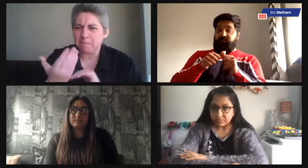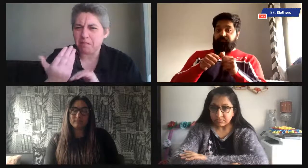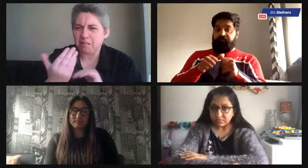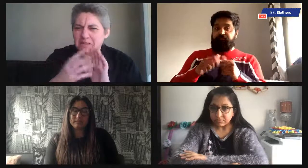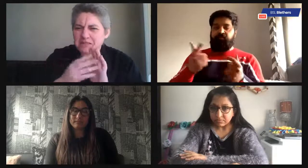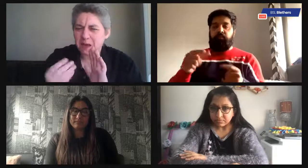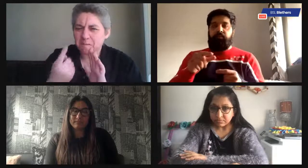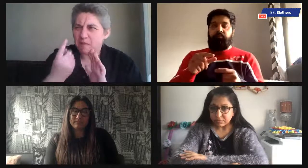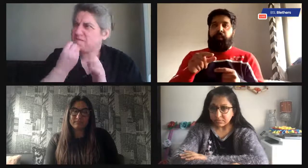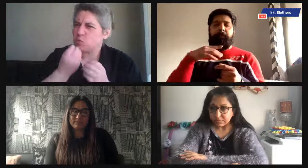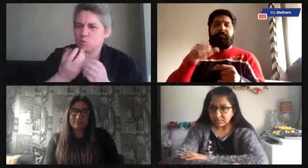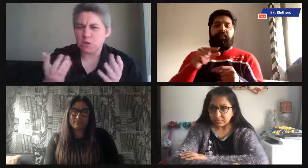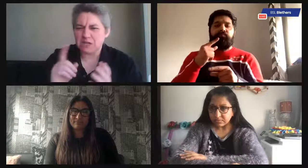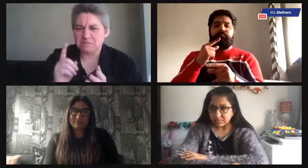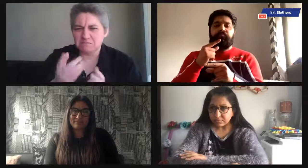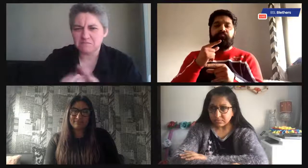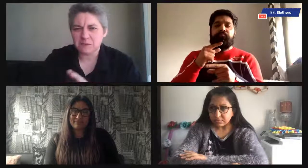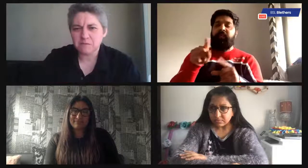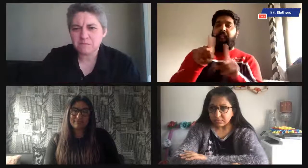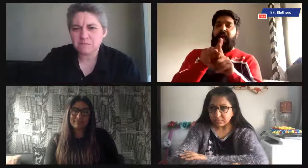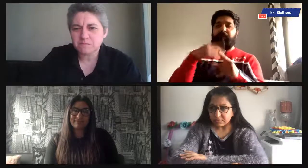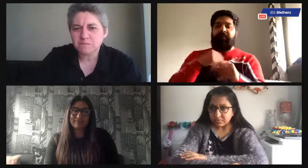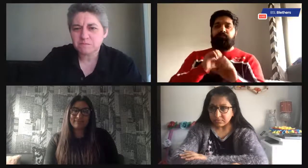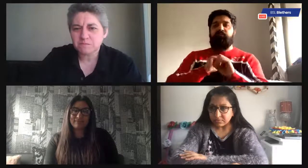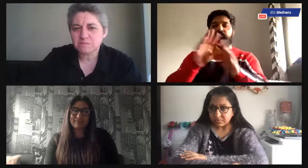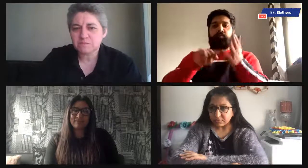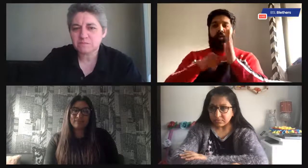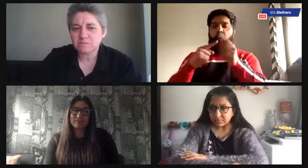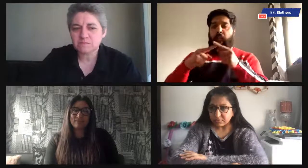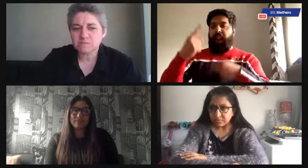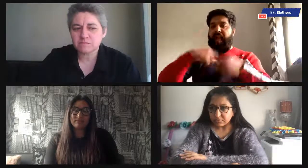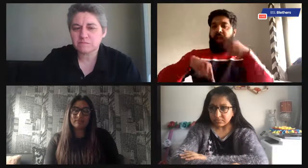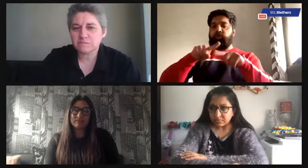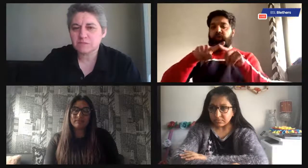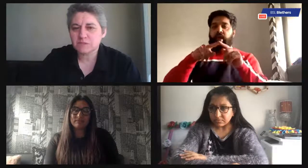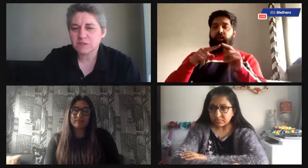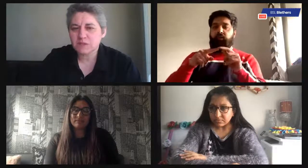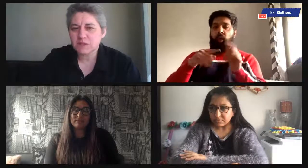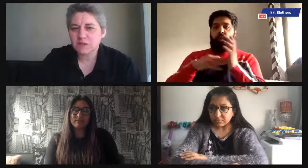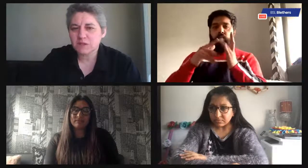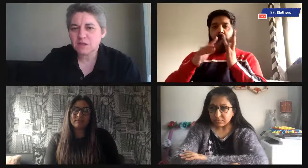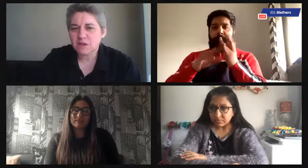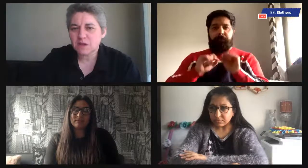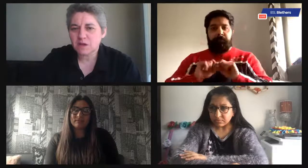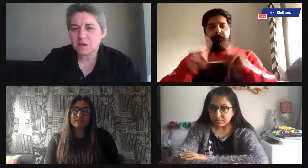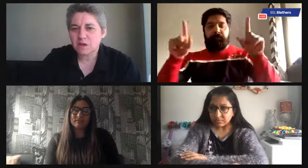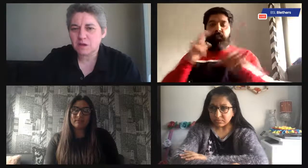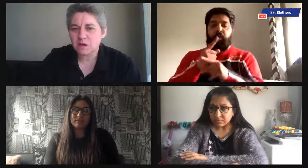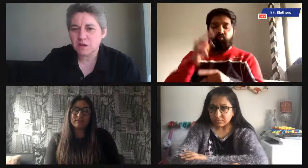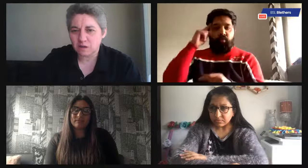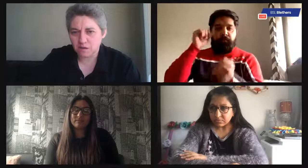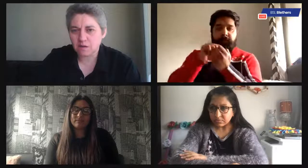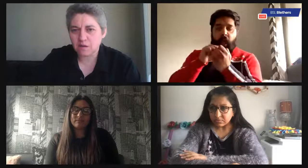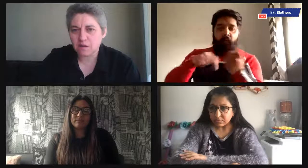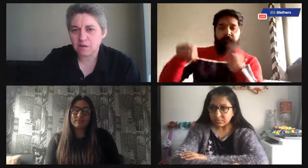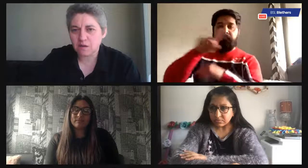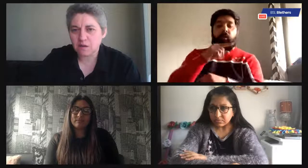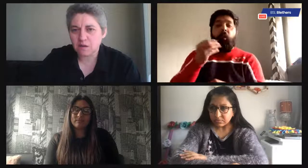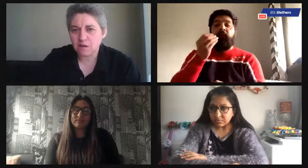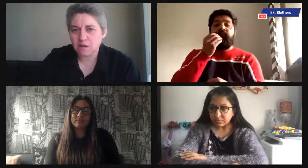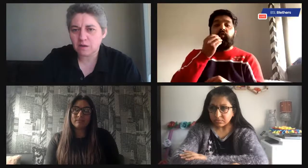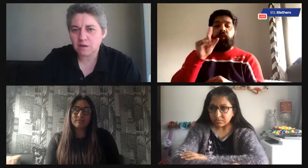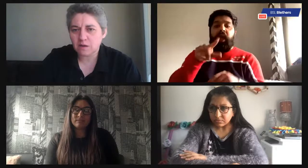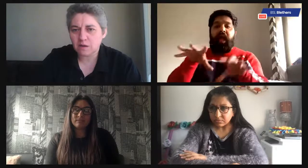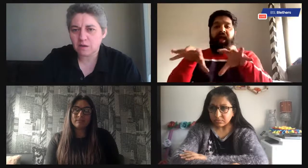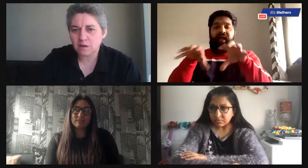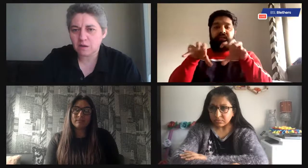then teach that to the members. Could you give me an example? What do you mean? Like, for example, last year we did a